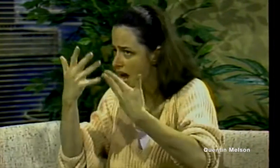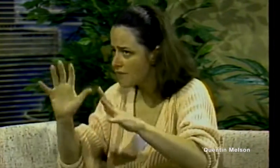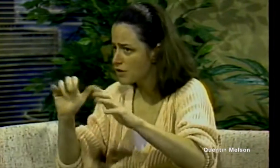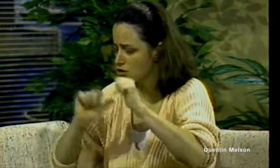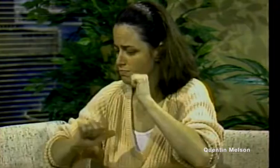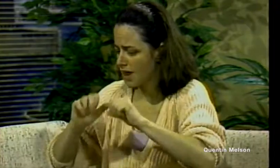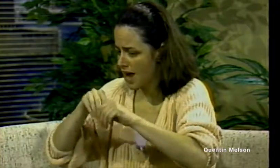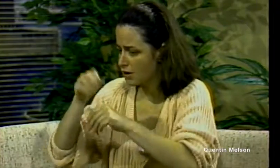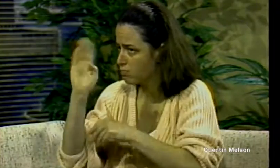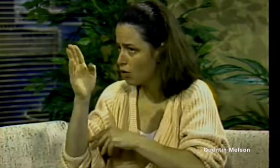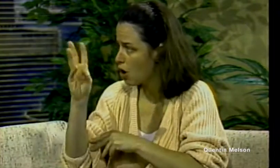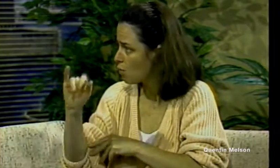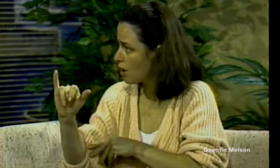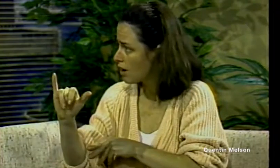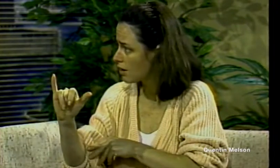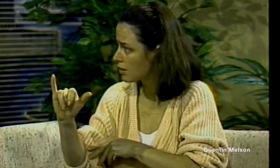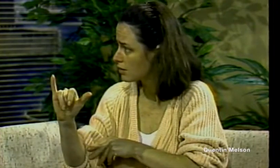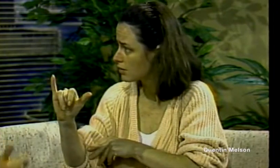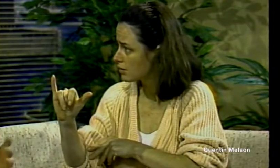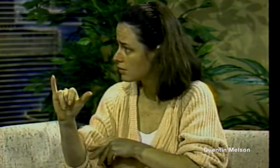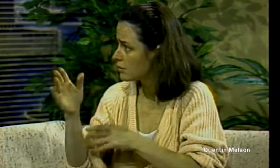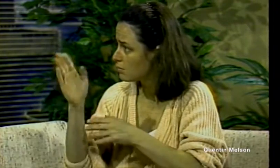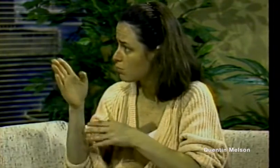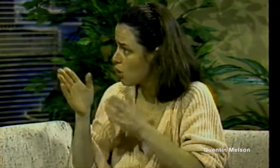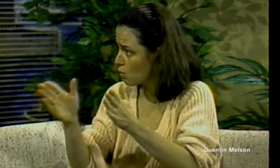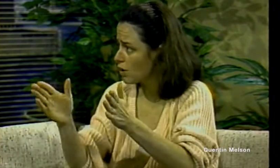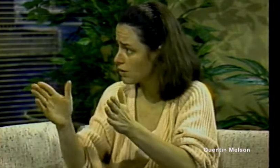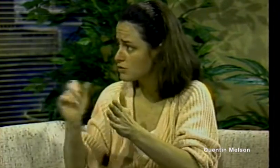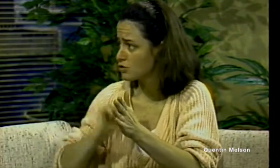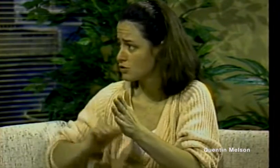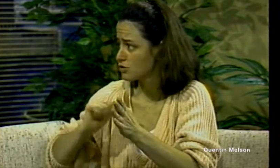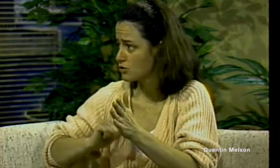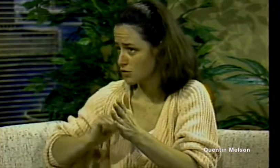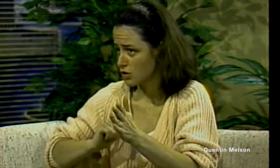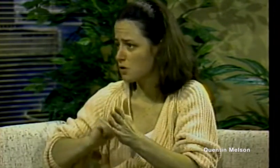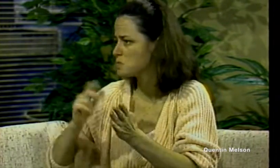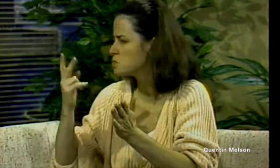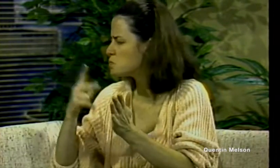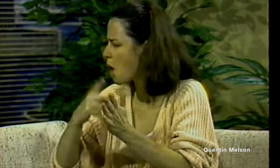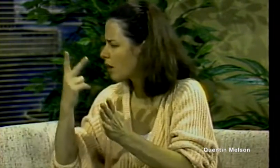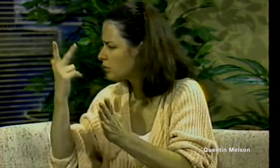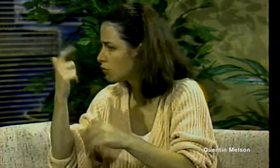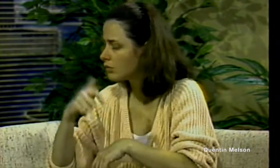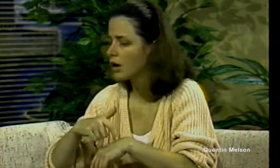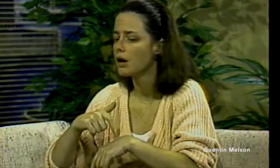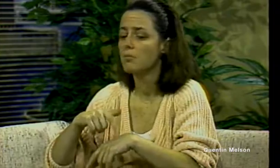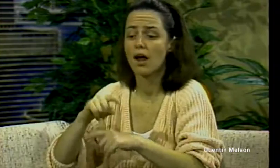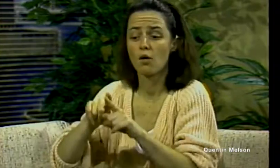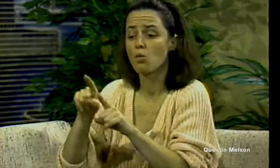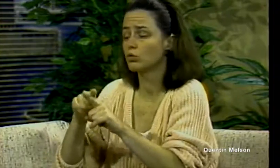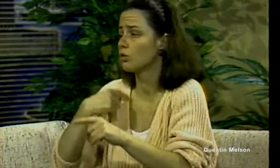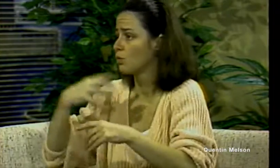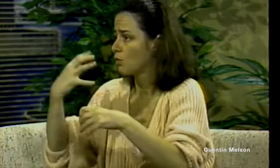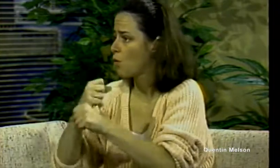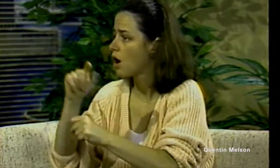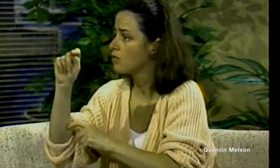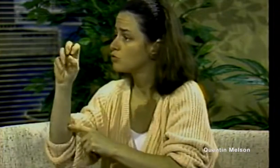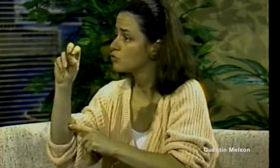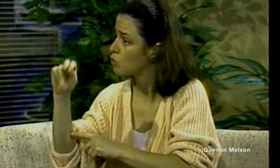NTD itself, we've done everything. We've done Broadway throughout its history, long history. Broadway, twice on Broadway. We won the